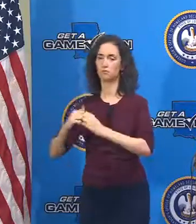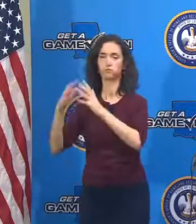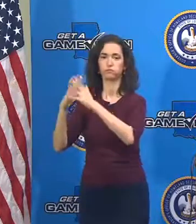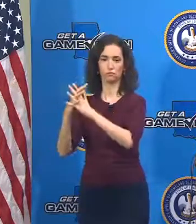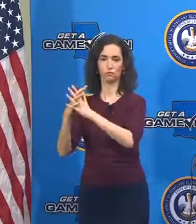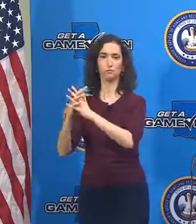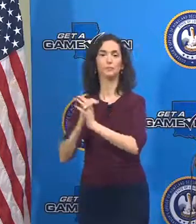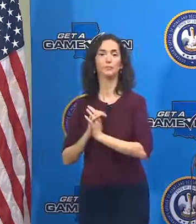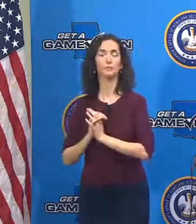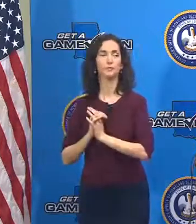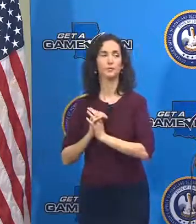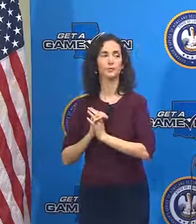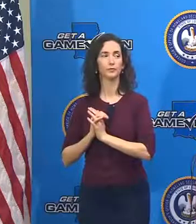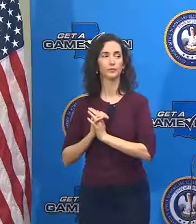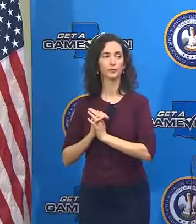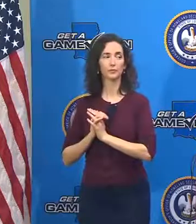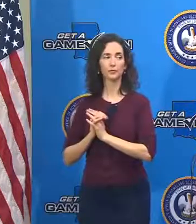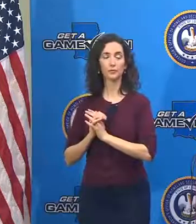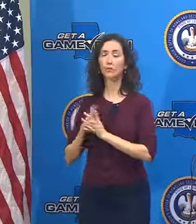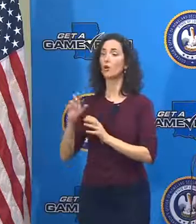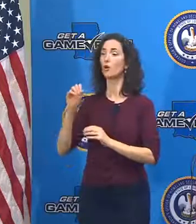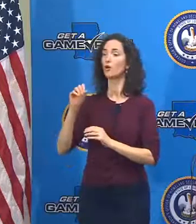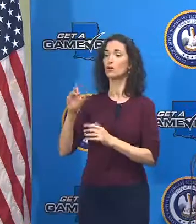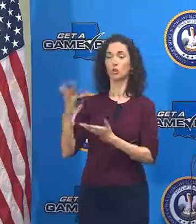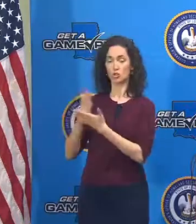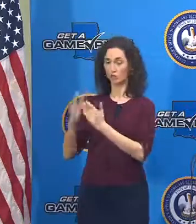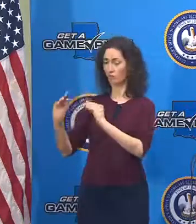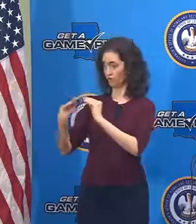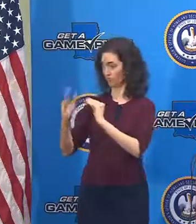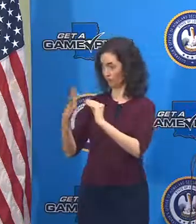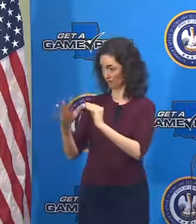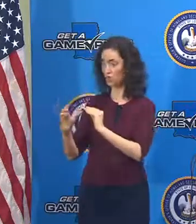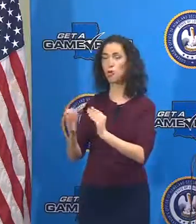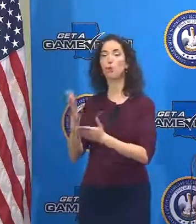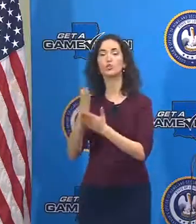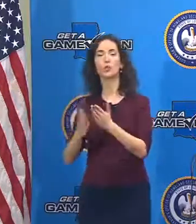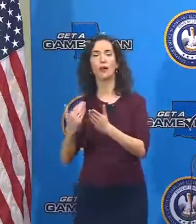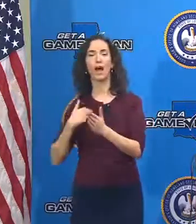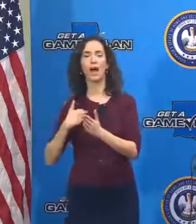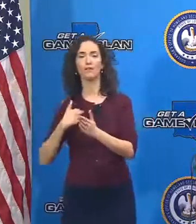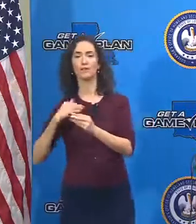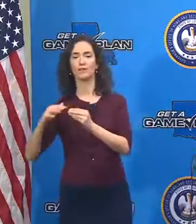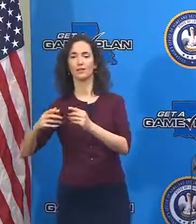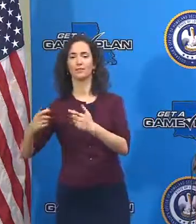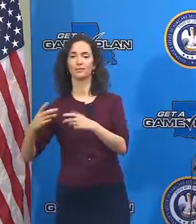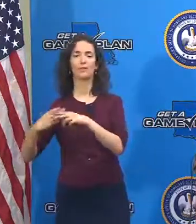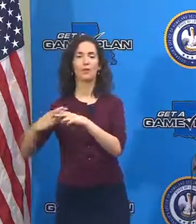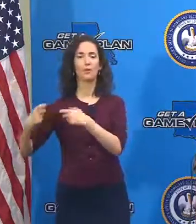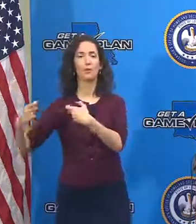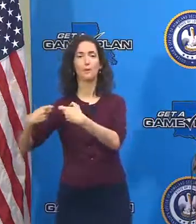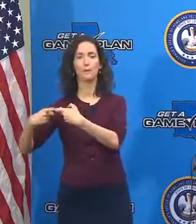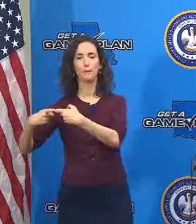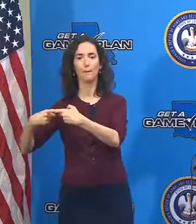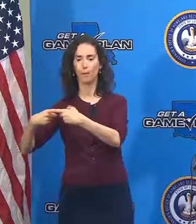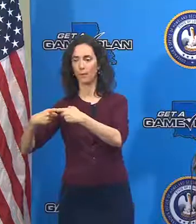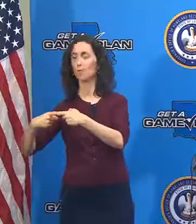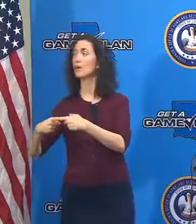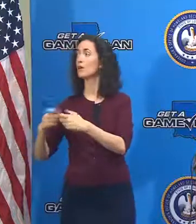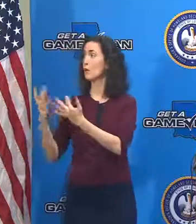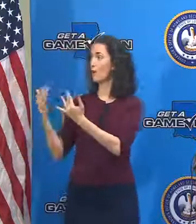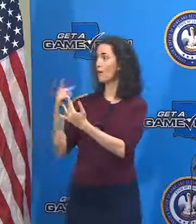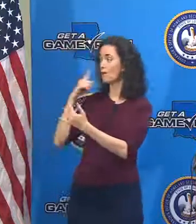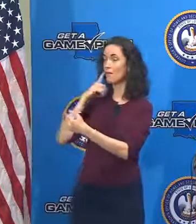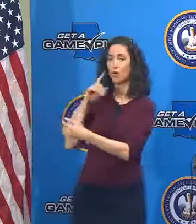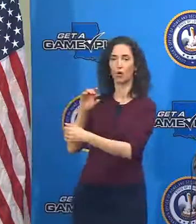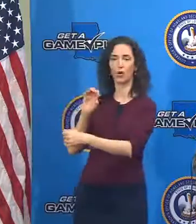the storm and or are running on generator power and waiting on additional power through Intrusion and other energy